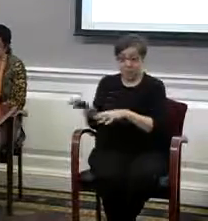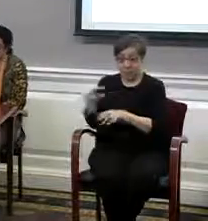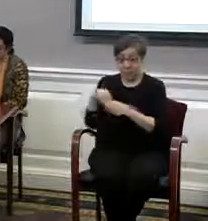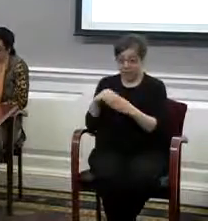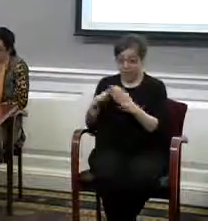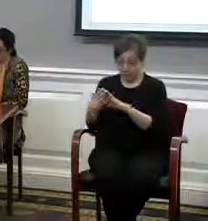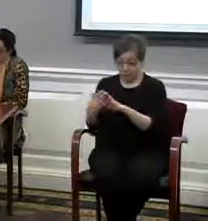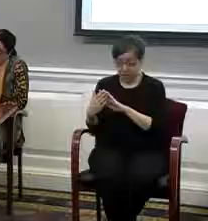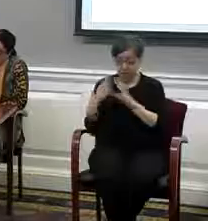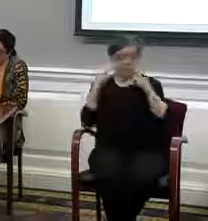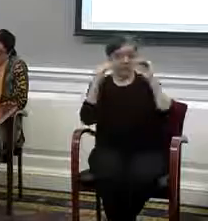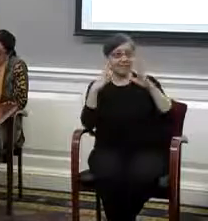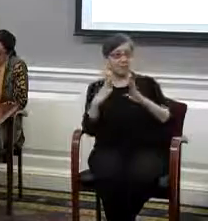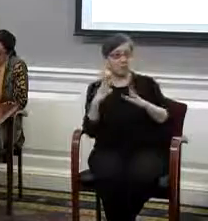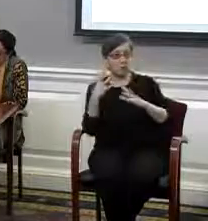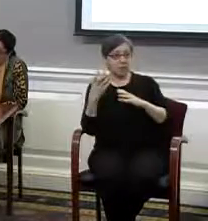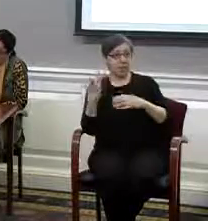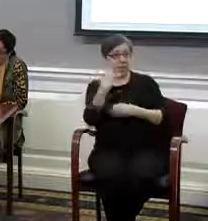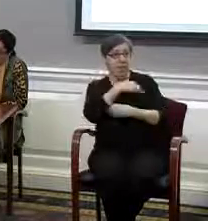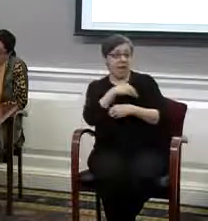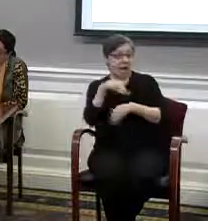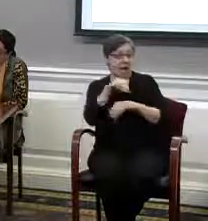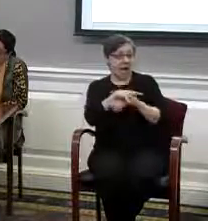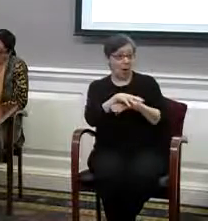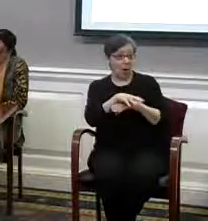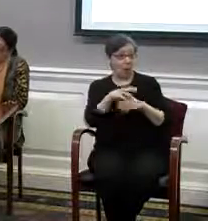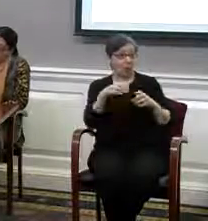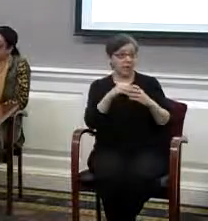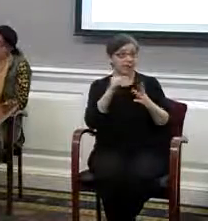empower the students, and so on.